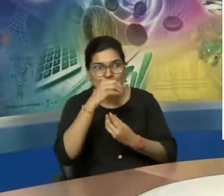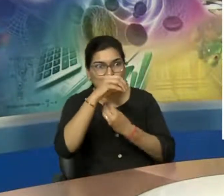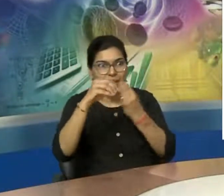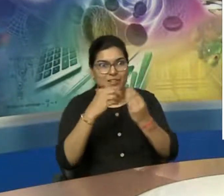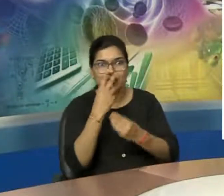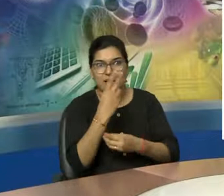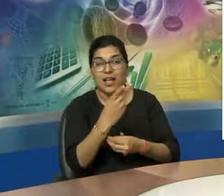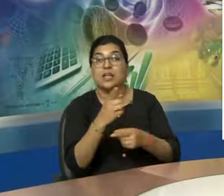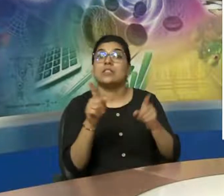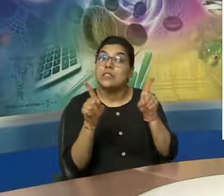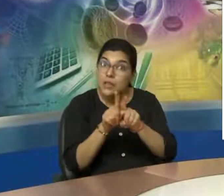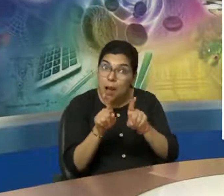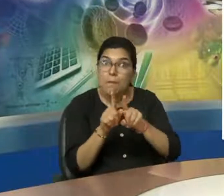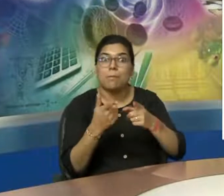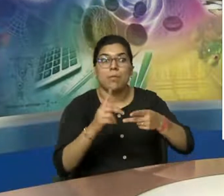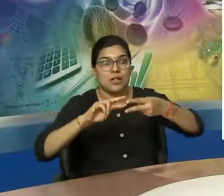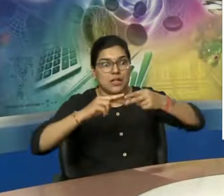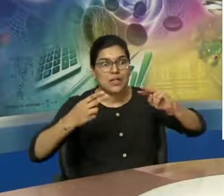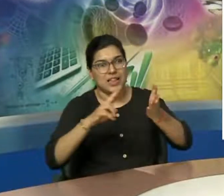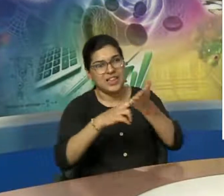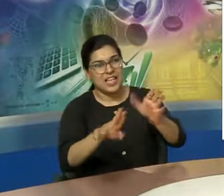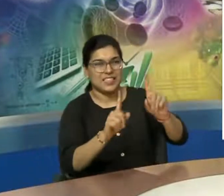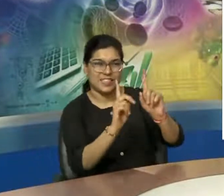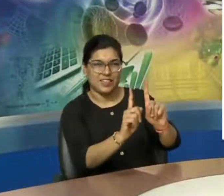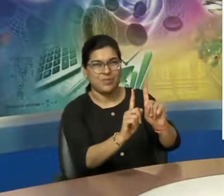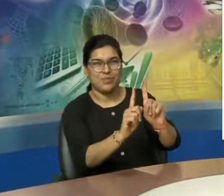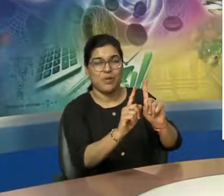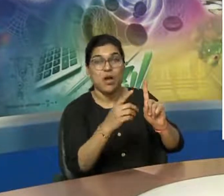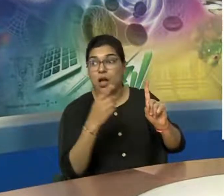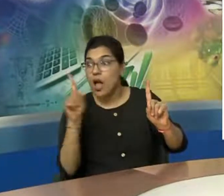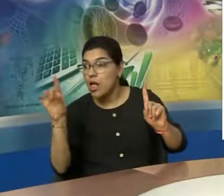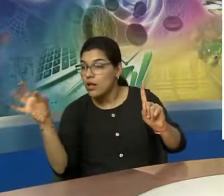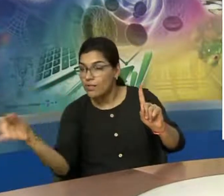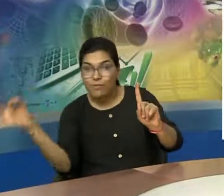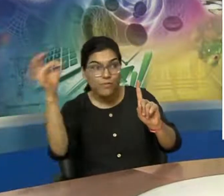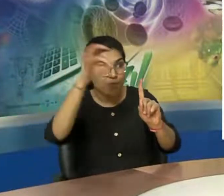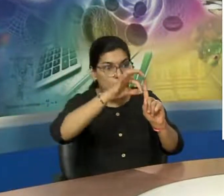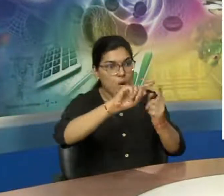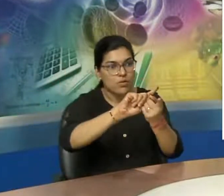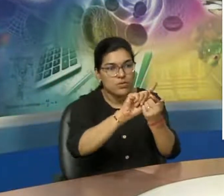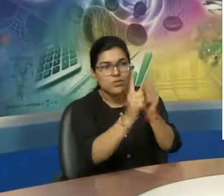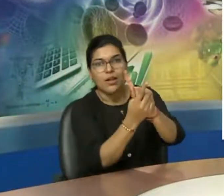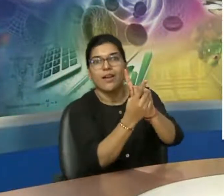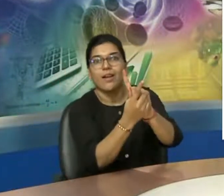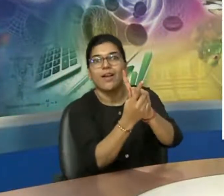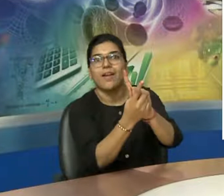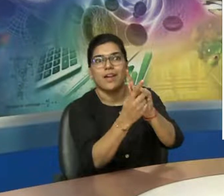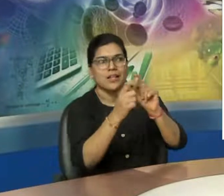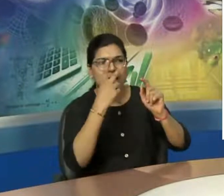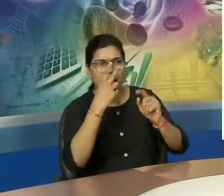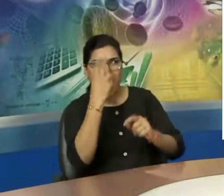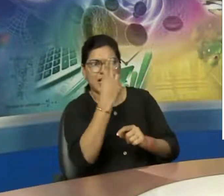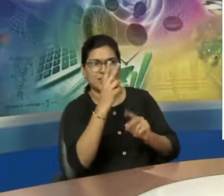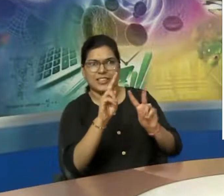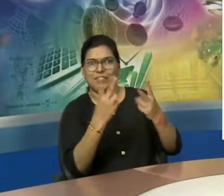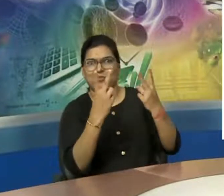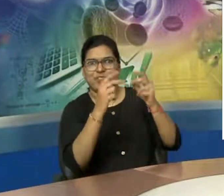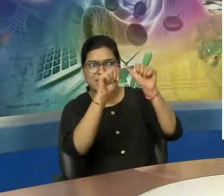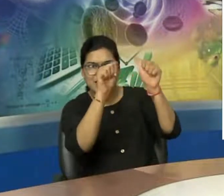try to make some modification with a red and green plant all together, we take some part